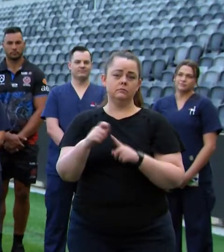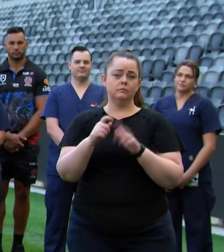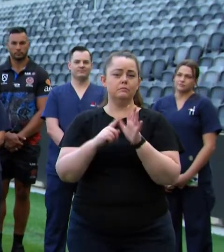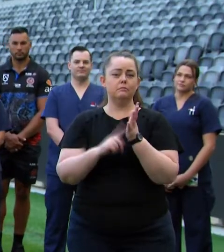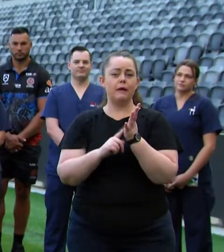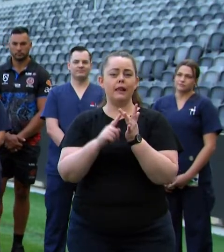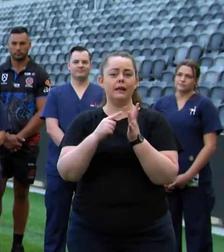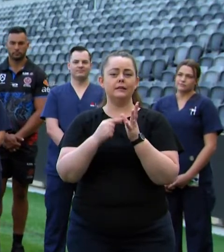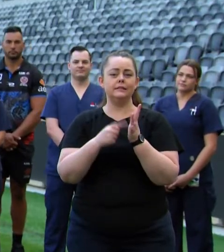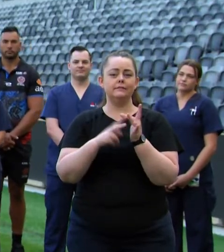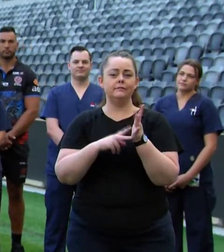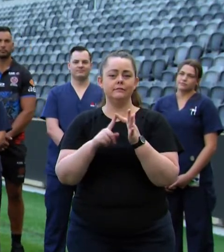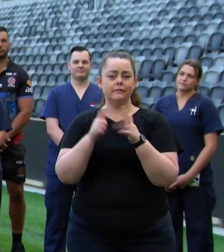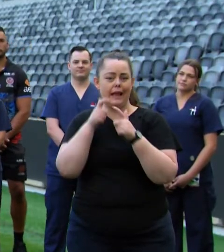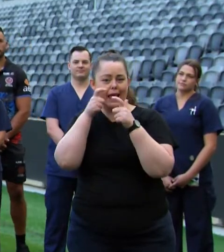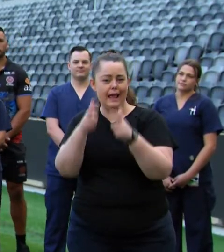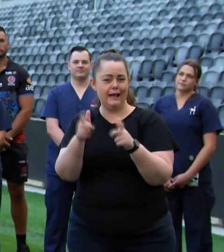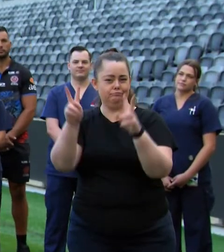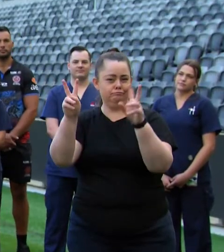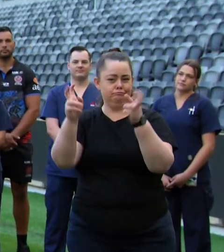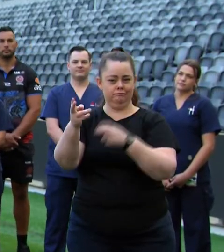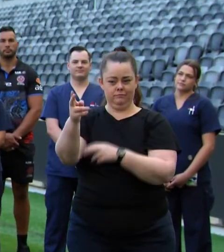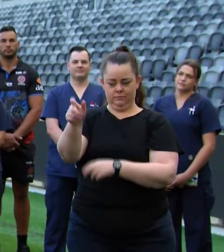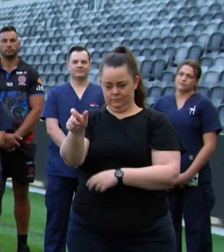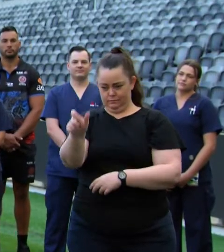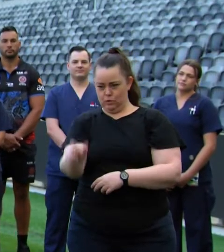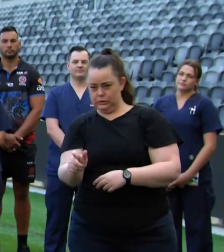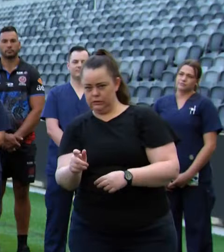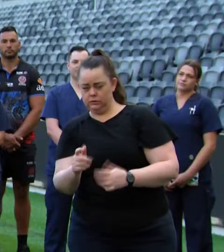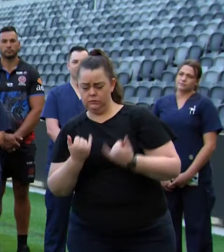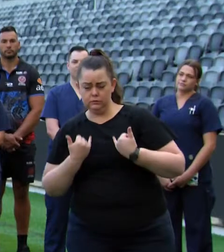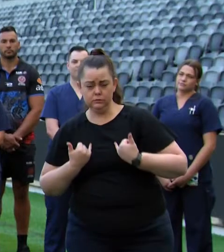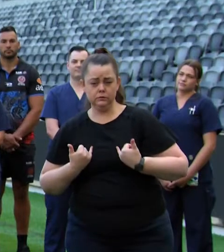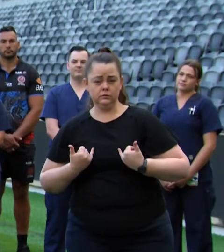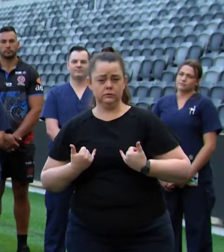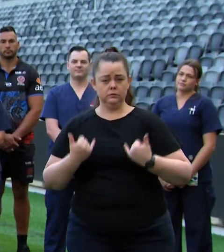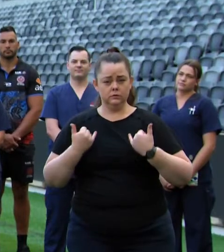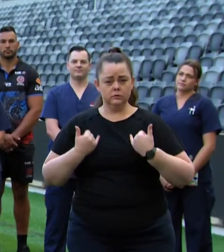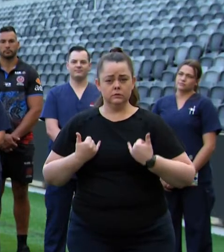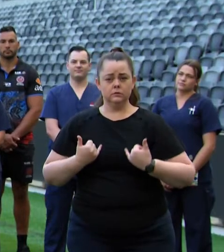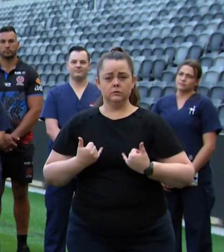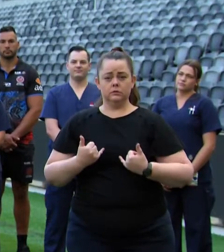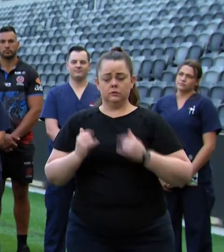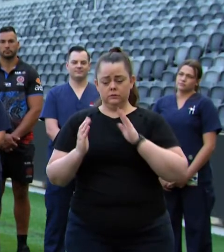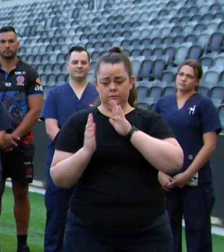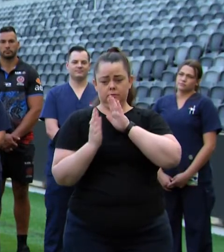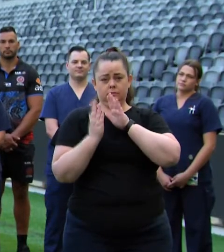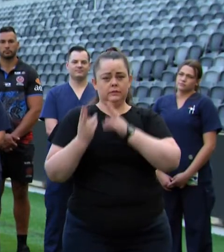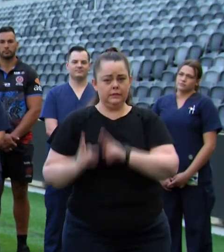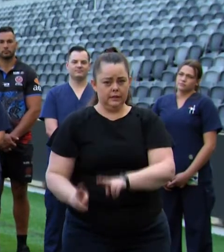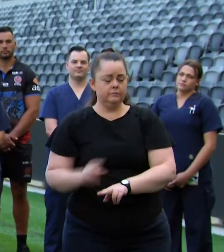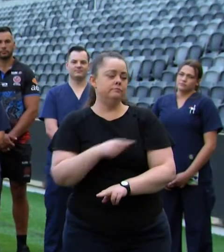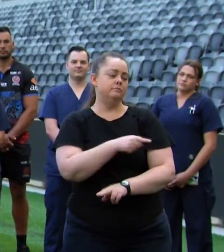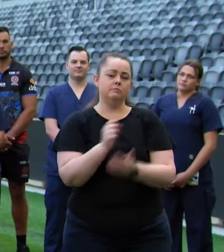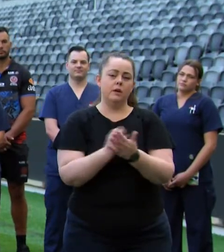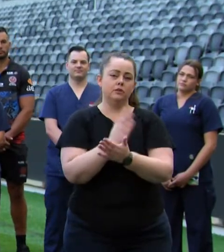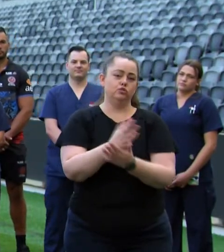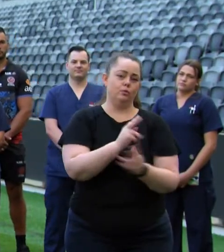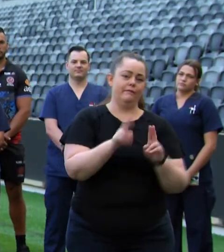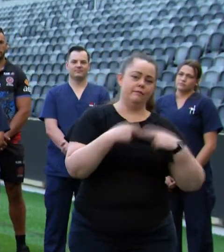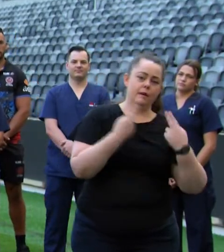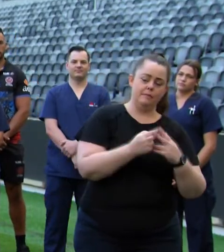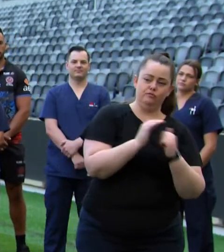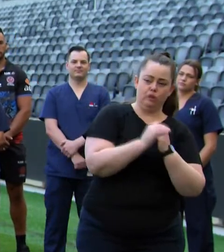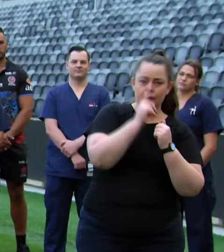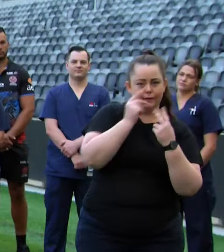care, that everything should be done to try and ensure that those individuals do have their family members, their friends, able to see